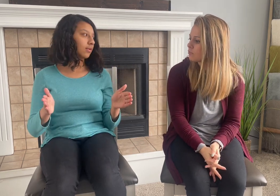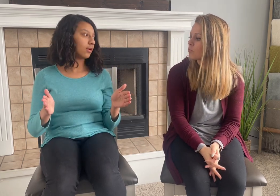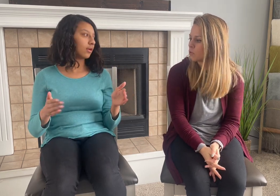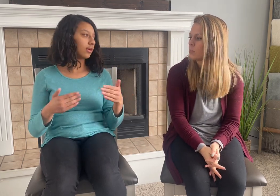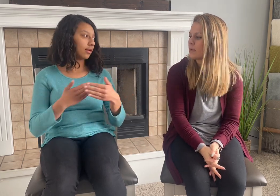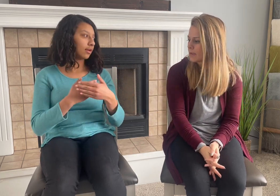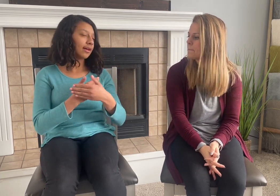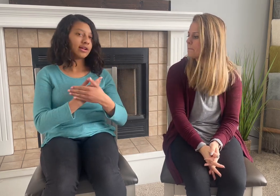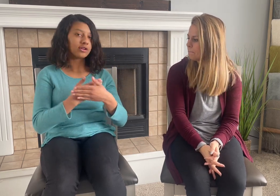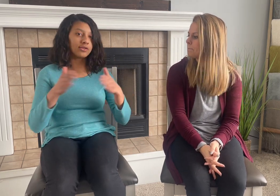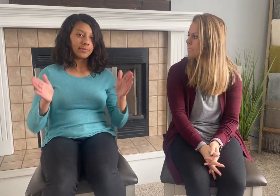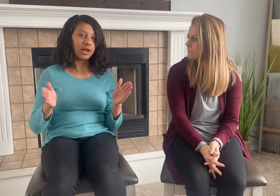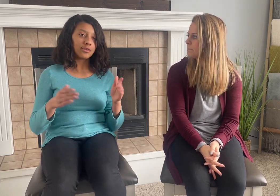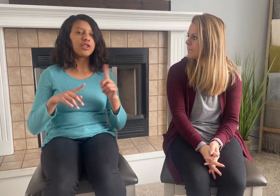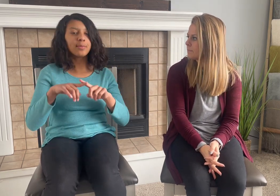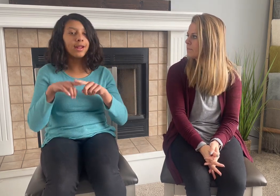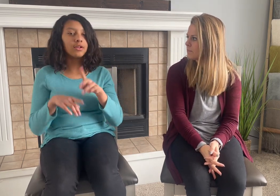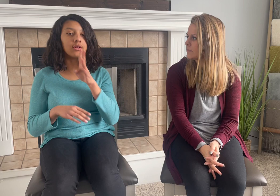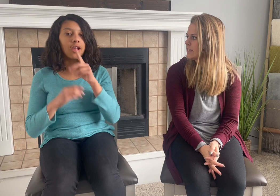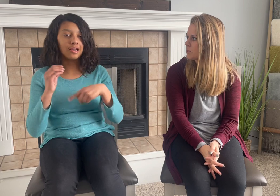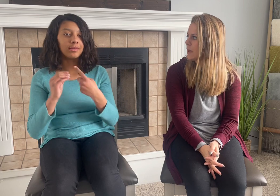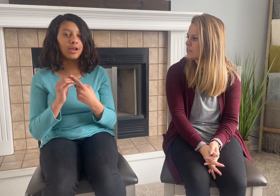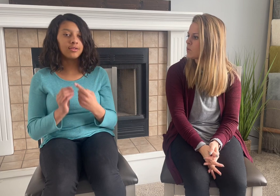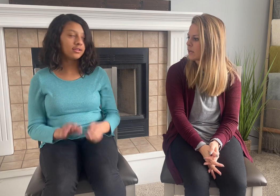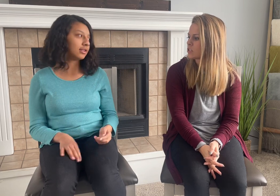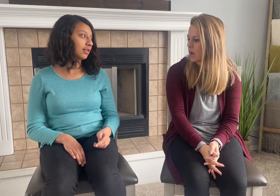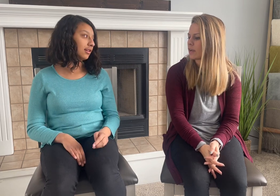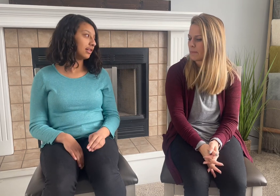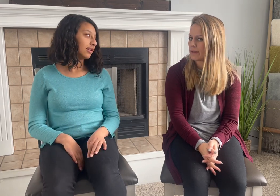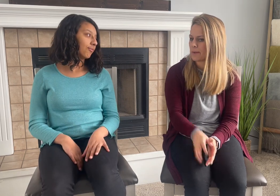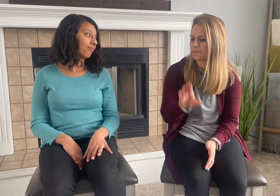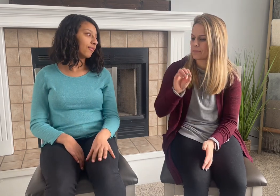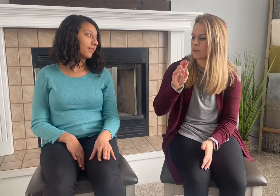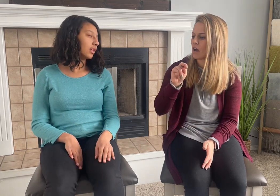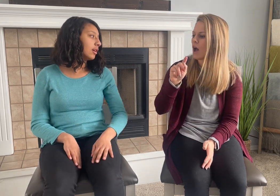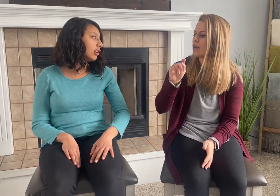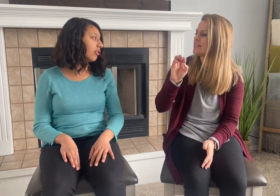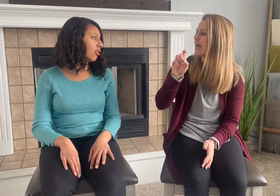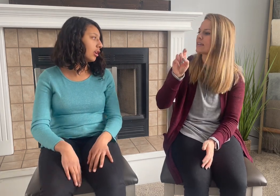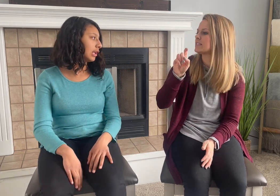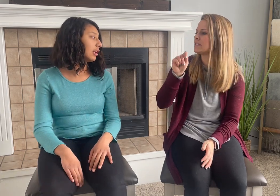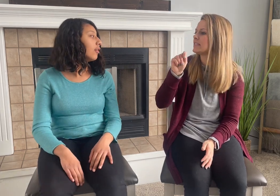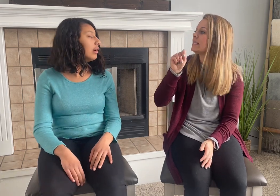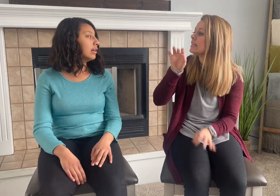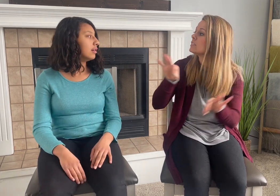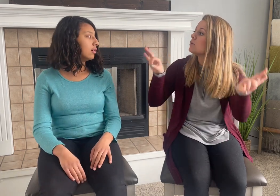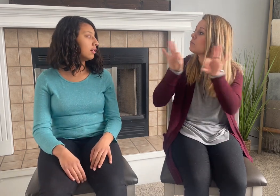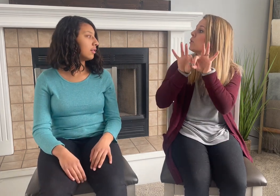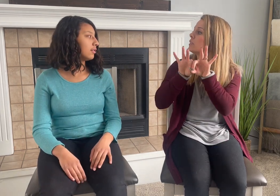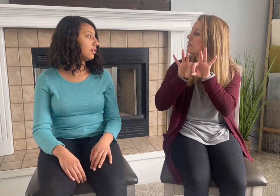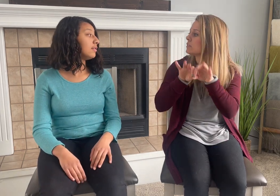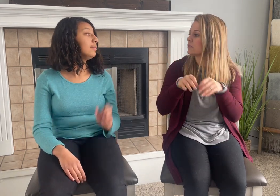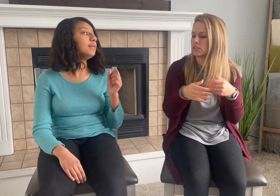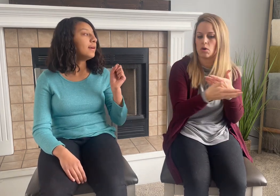for room. Yep. It depends on what you're talking about. Yep. Context is important. So